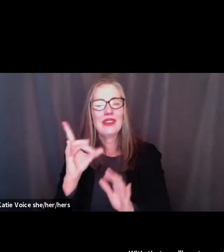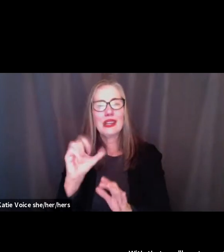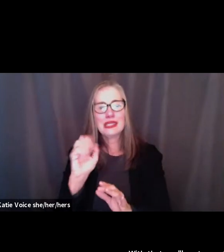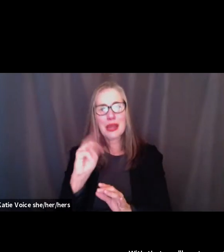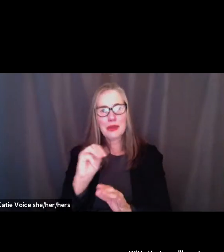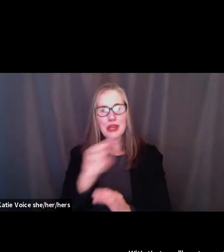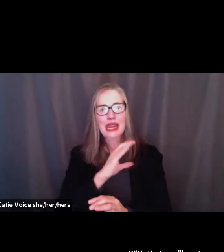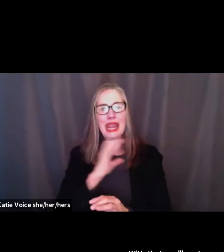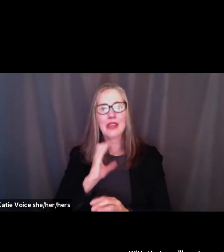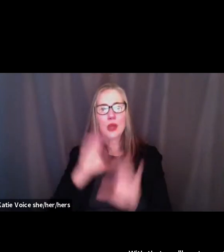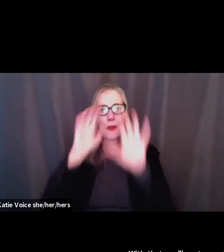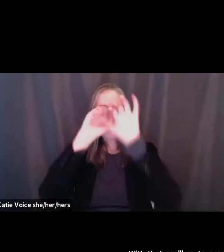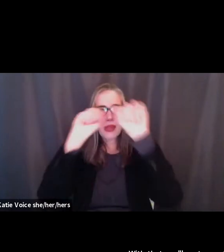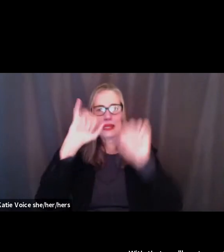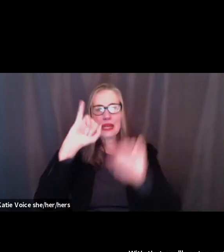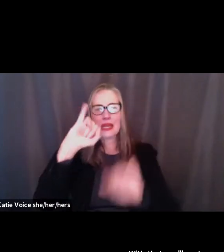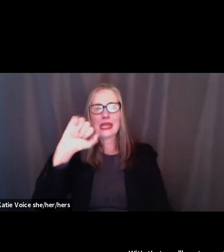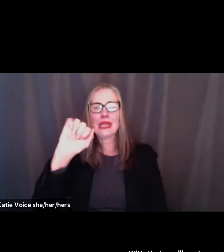president, Ayad.